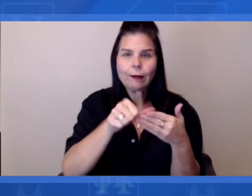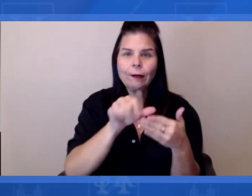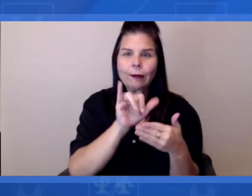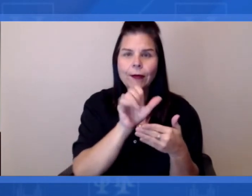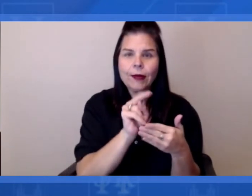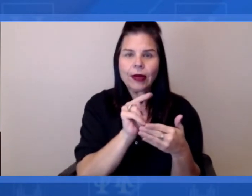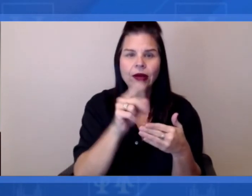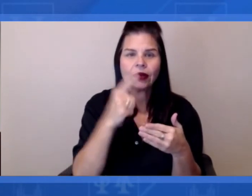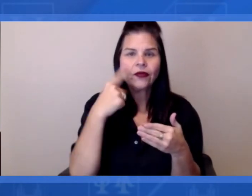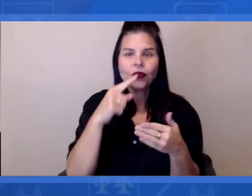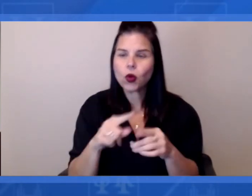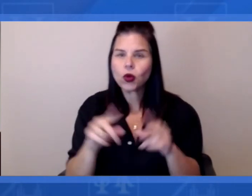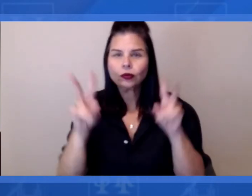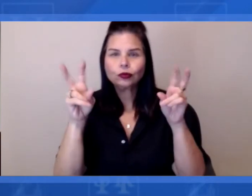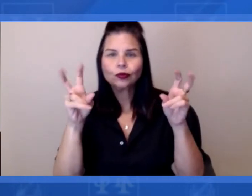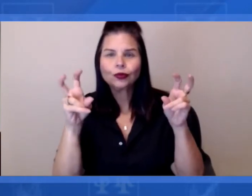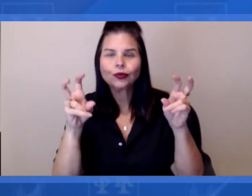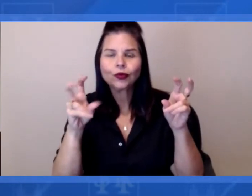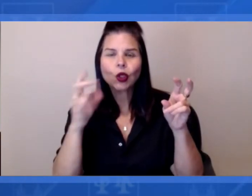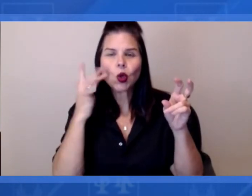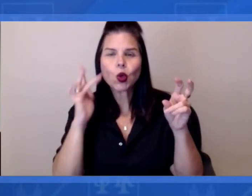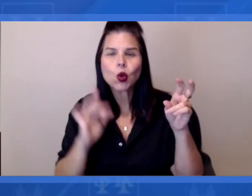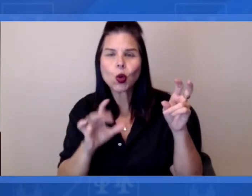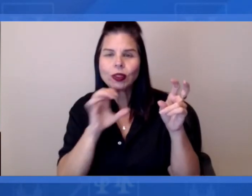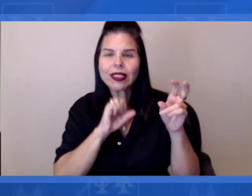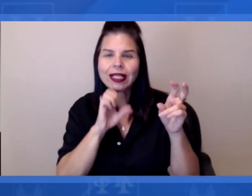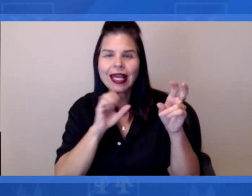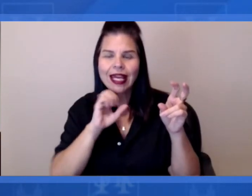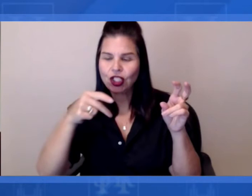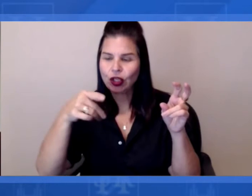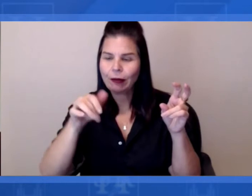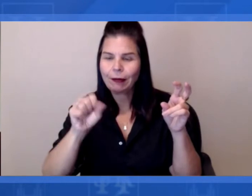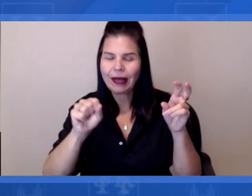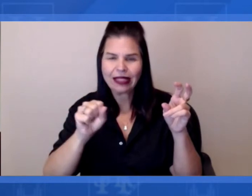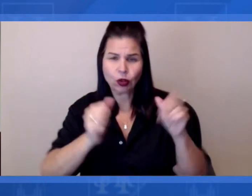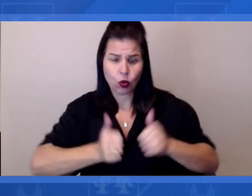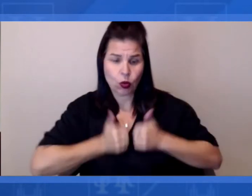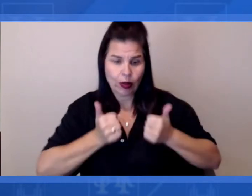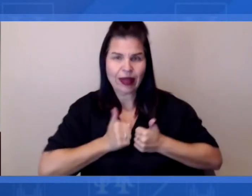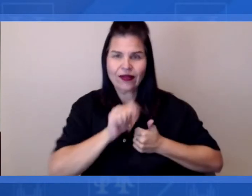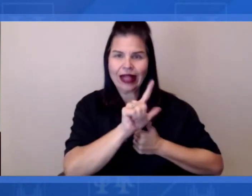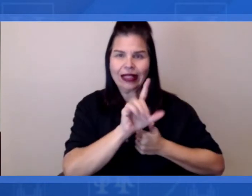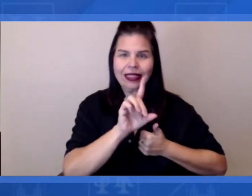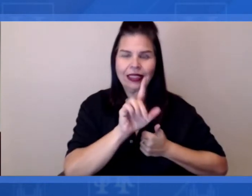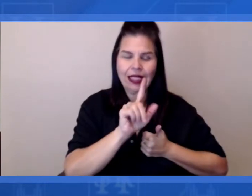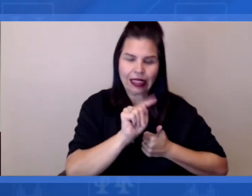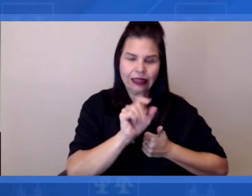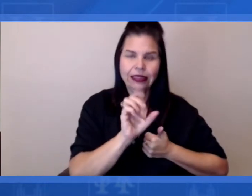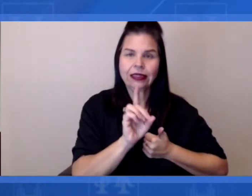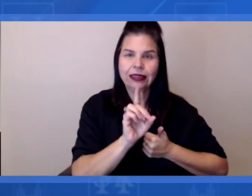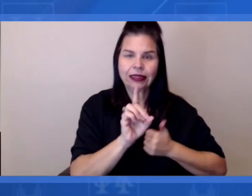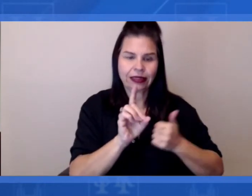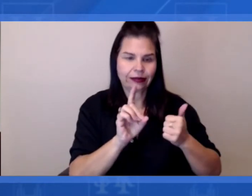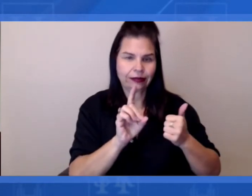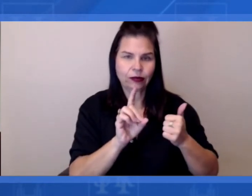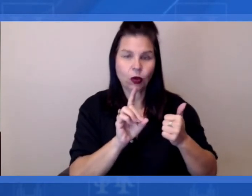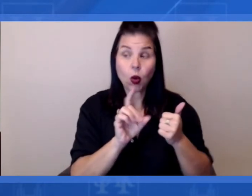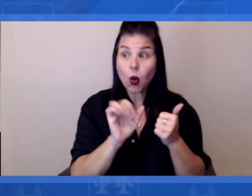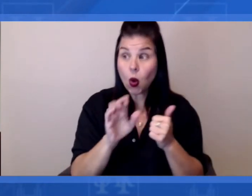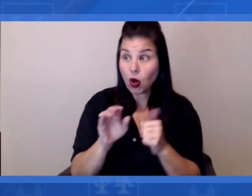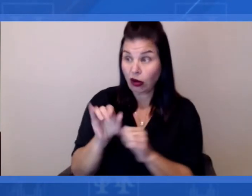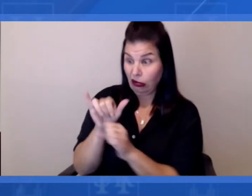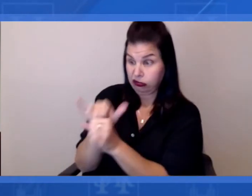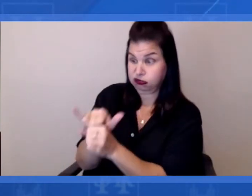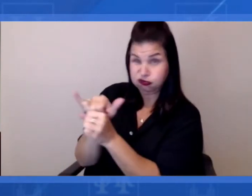for Golden Age passes who live in long-term care facilities or who are otherwise shut in at